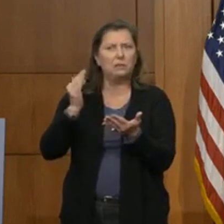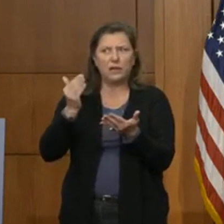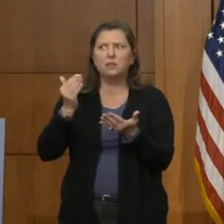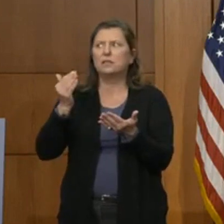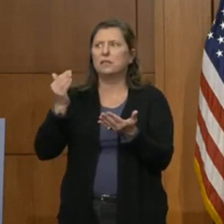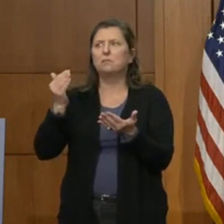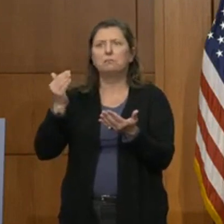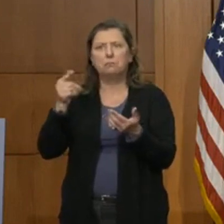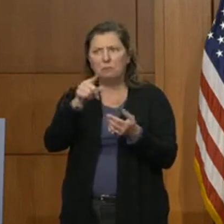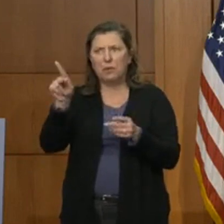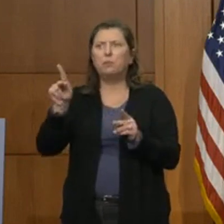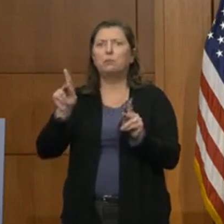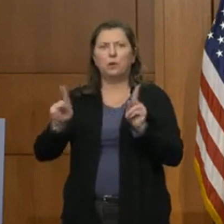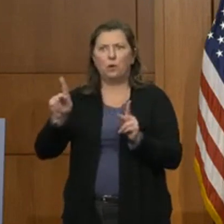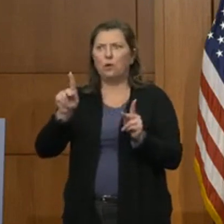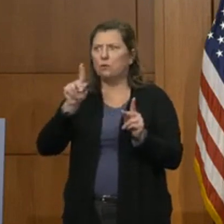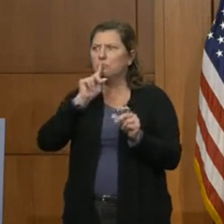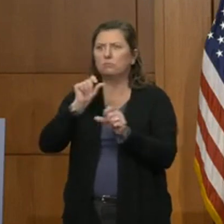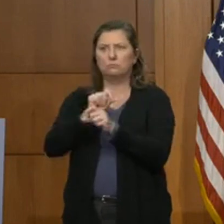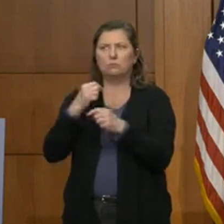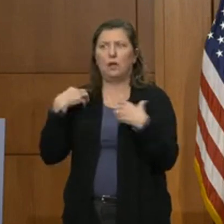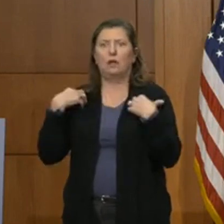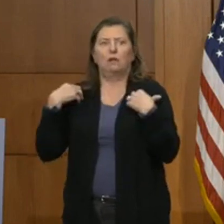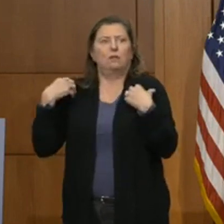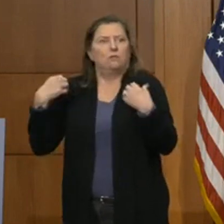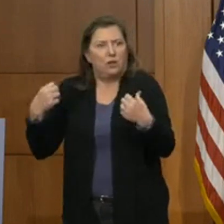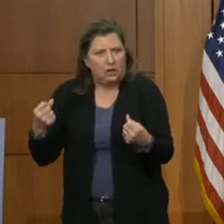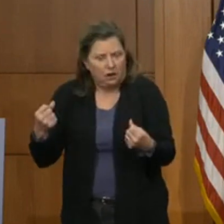have recovered, and the